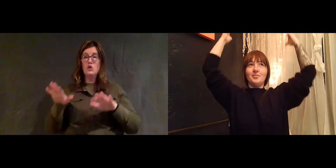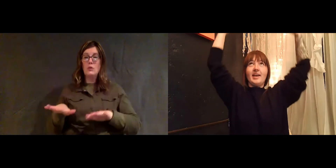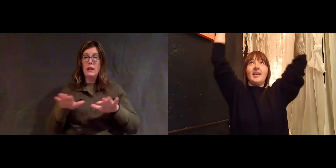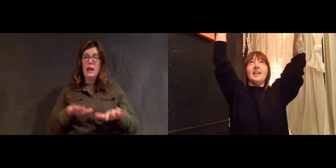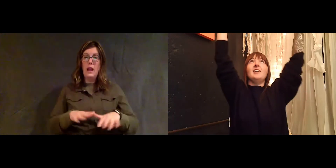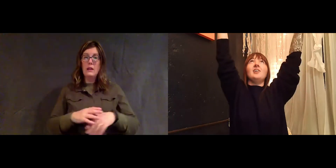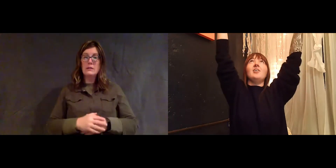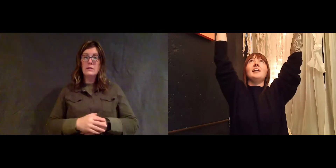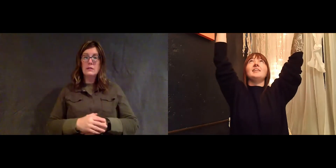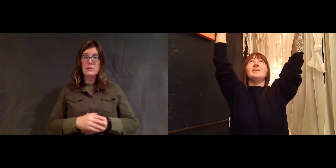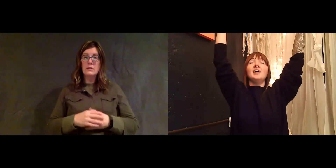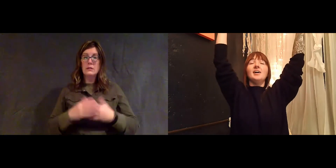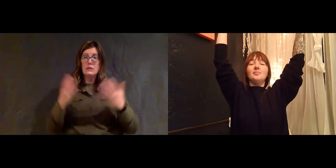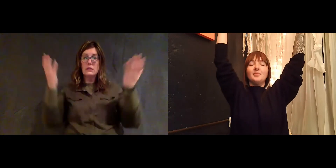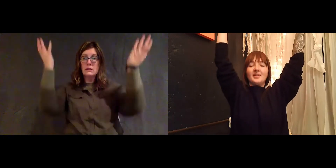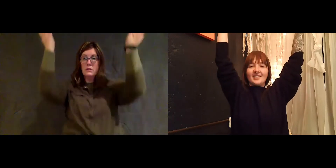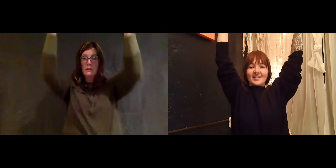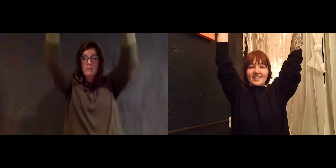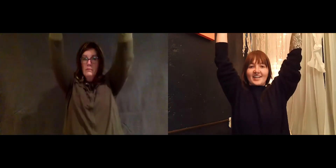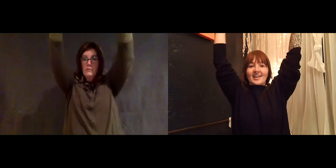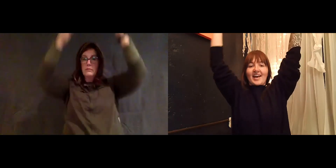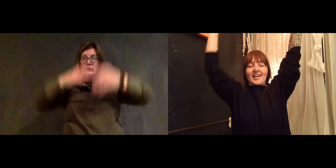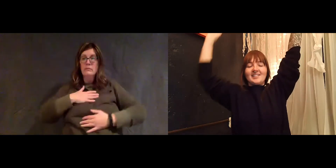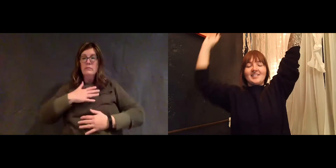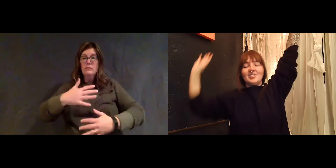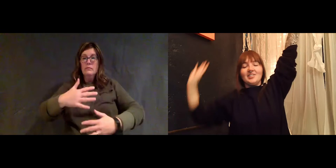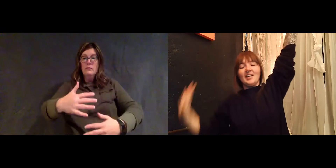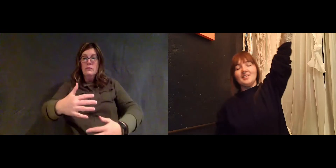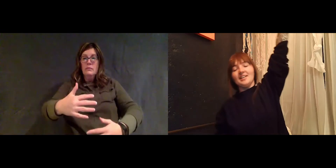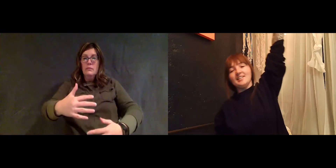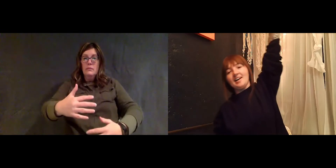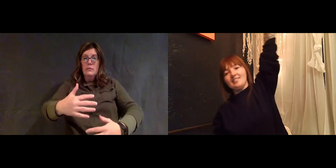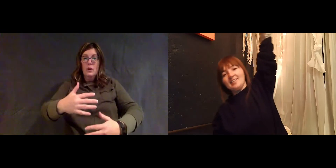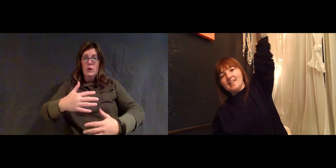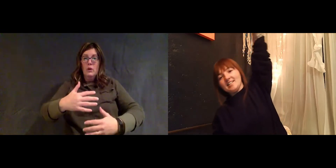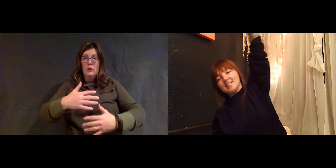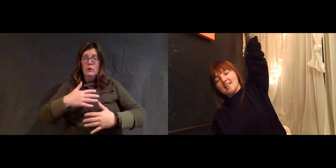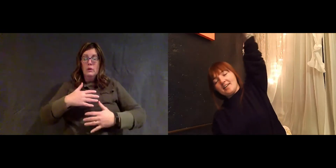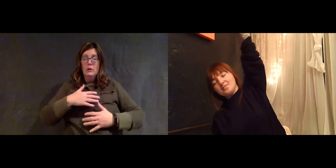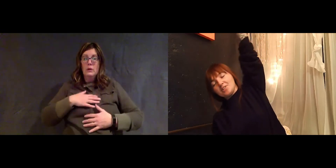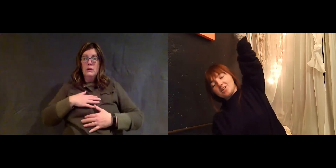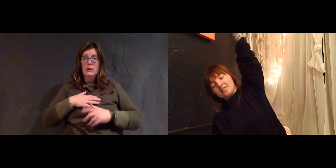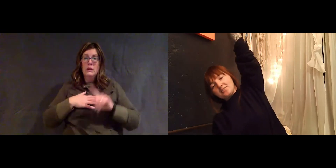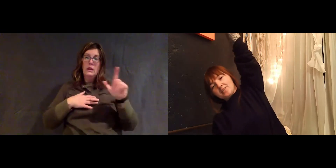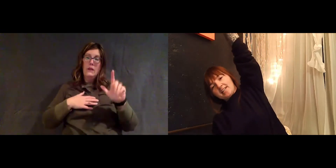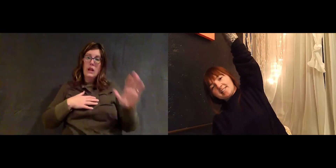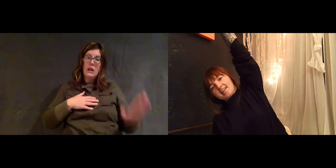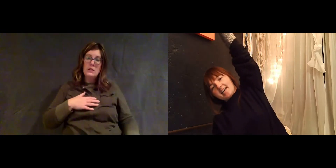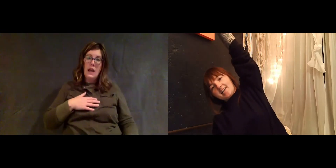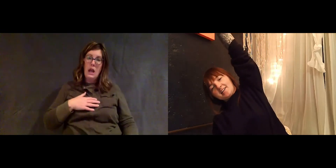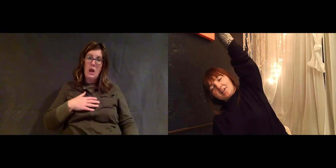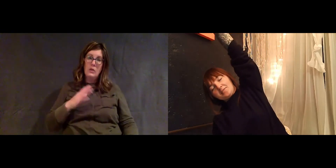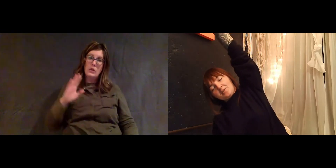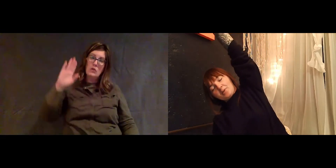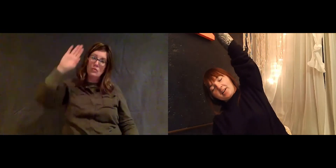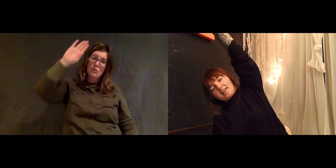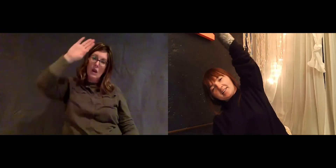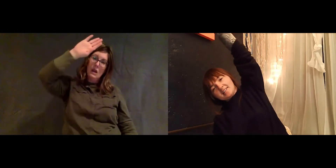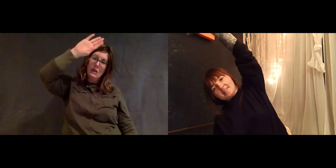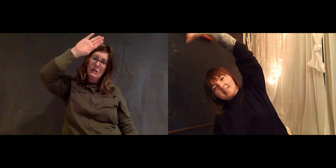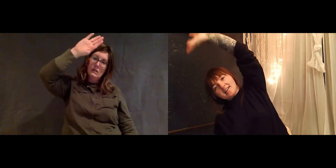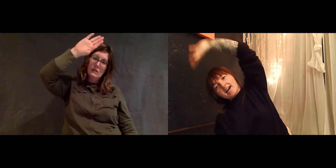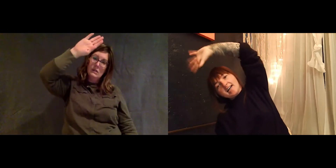another big inhale, go ahead and look up. And set your left hand down, lean to the left, stretch out the right side of your